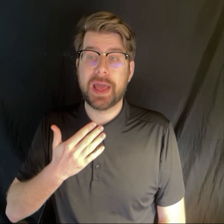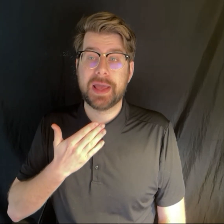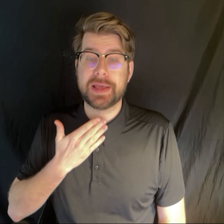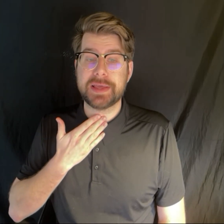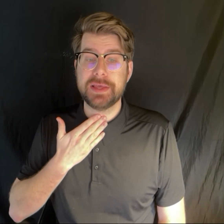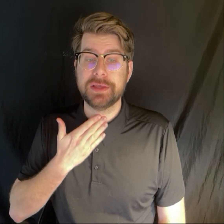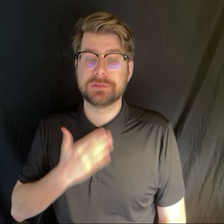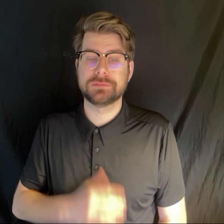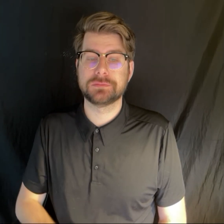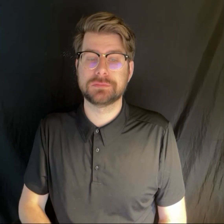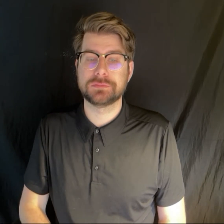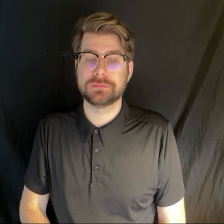way,